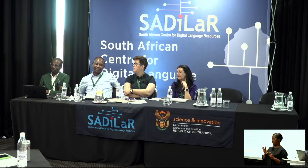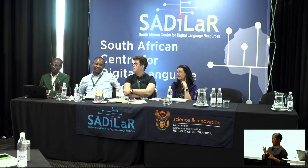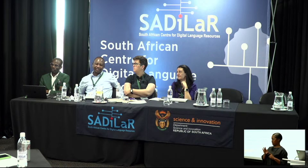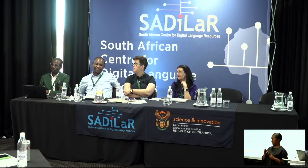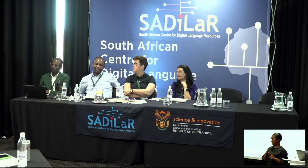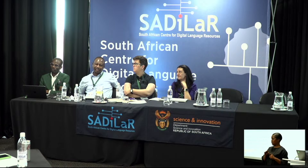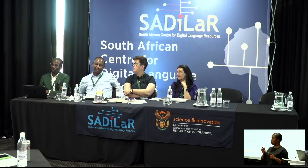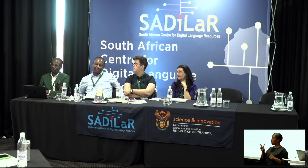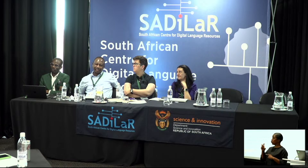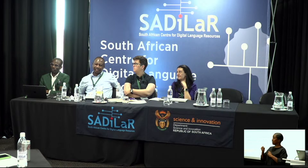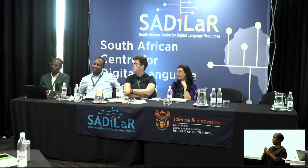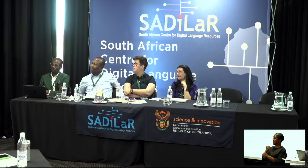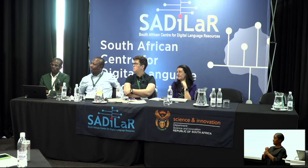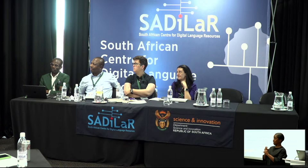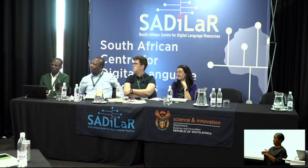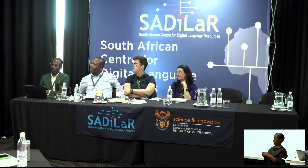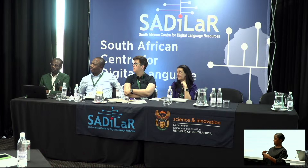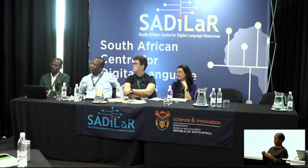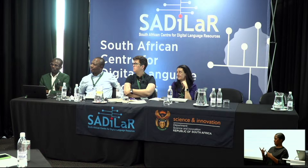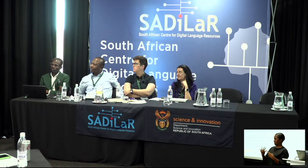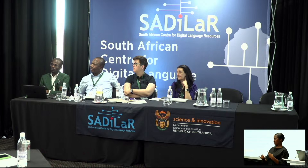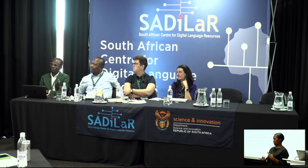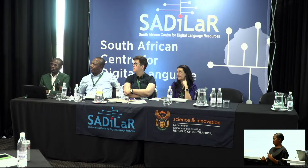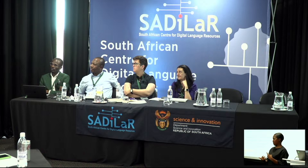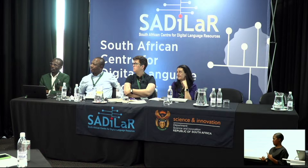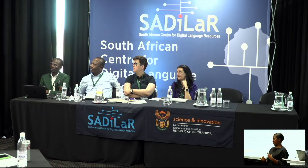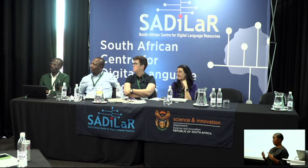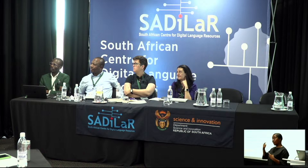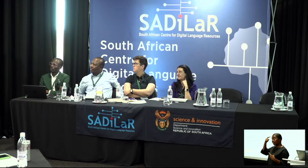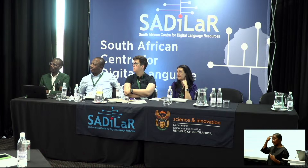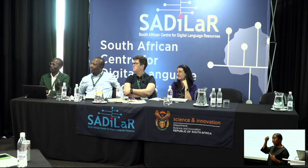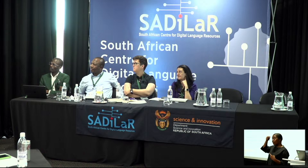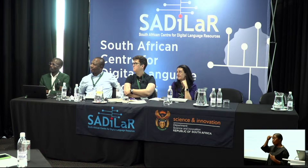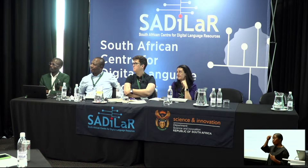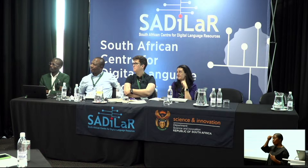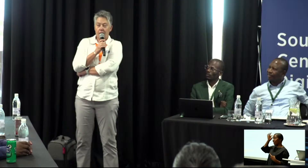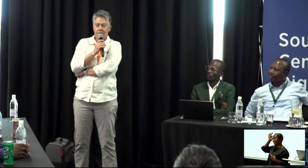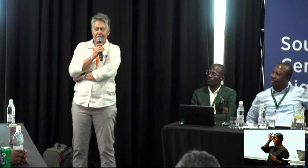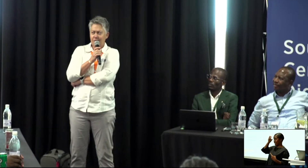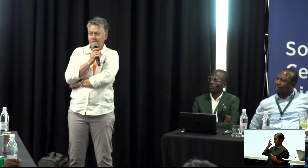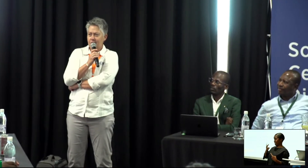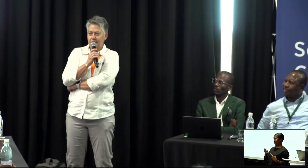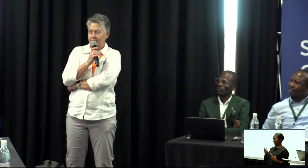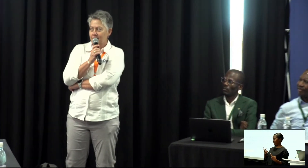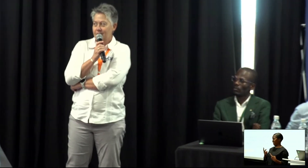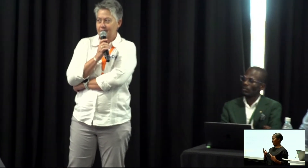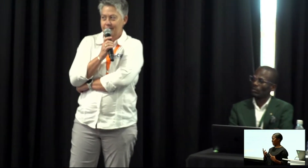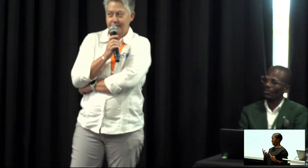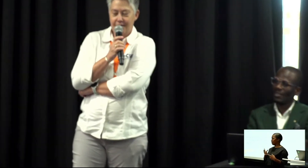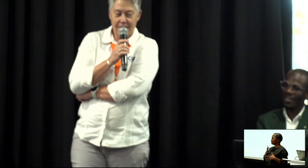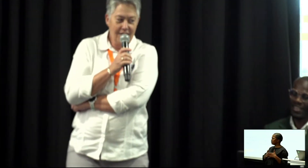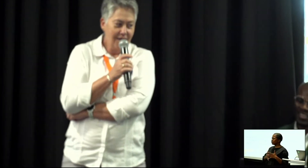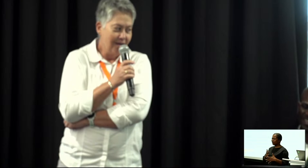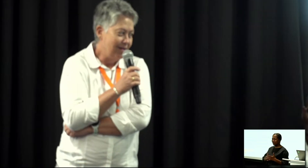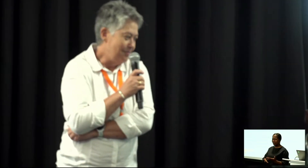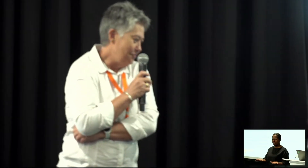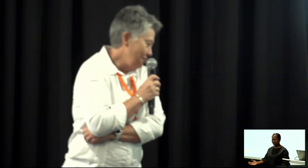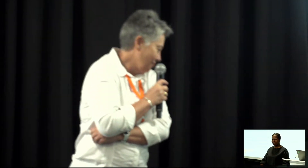It's 20 years, and it gives you grey hairs. But that was a joke, guys.